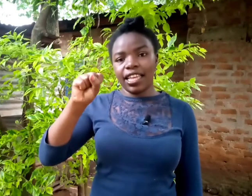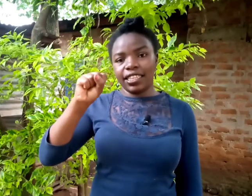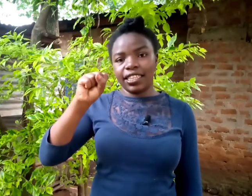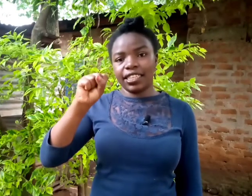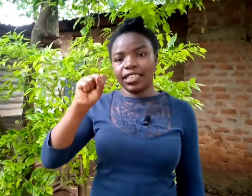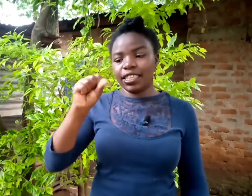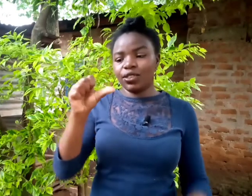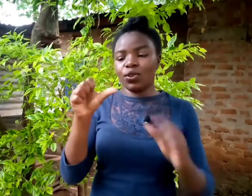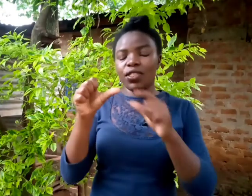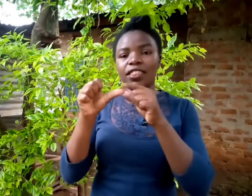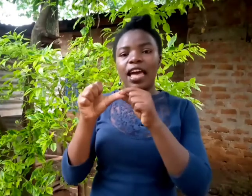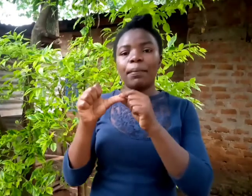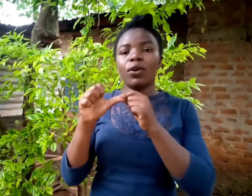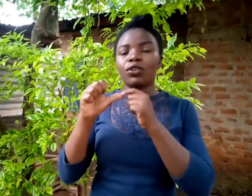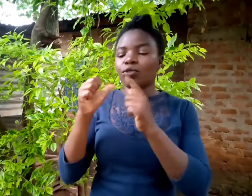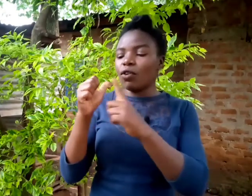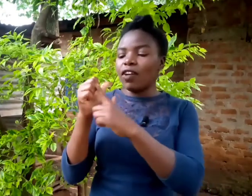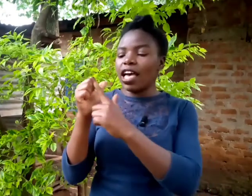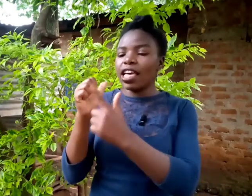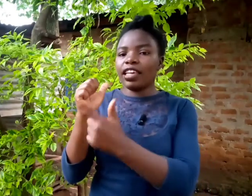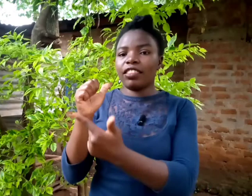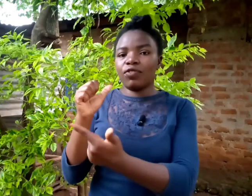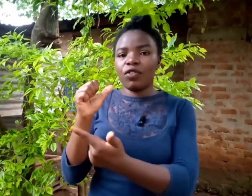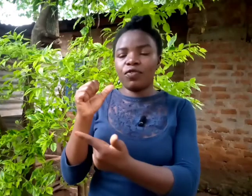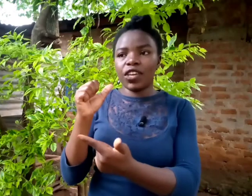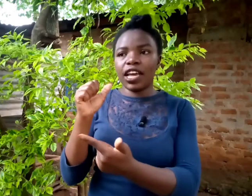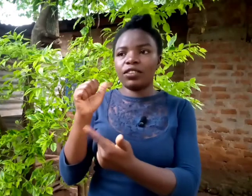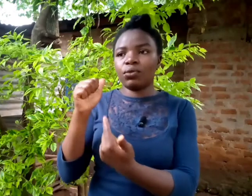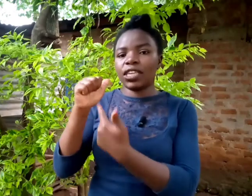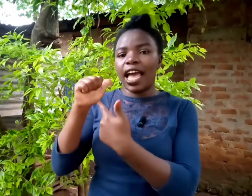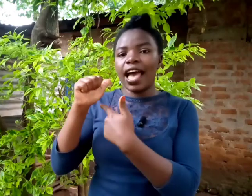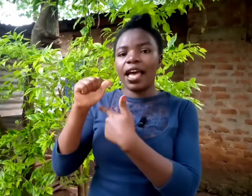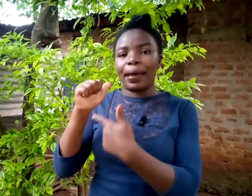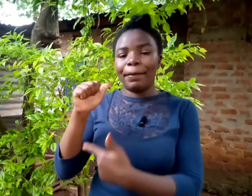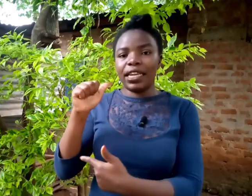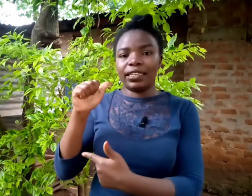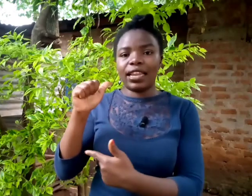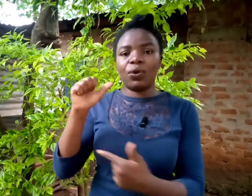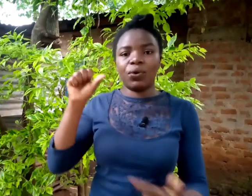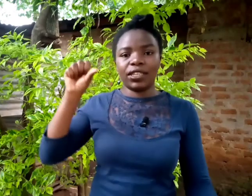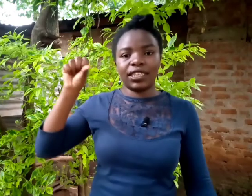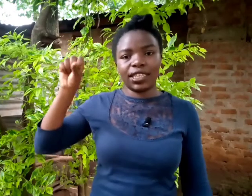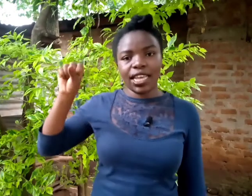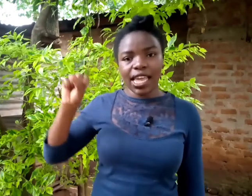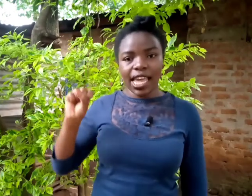S. So the thumb goes over the four fingers which are bent downwards. S,